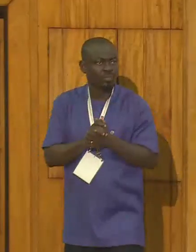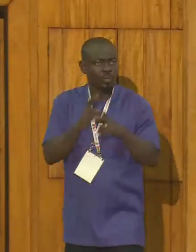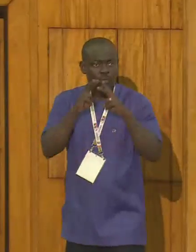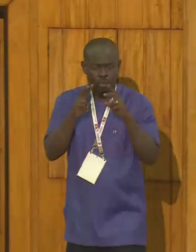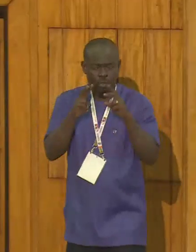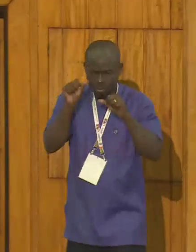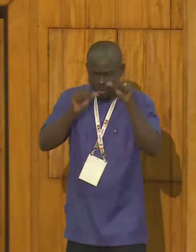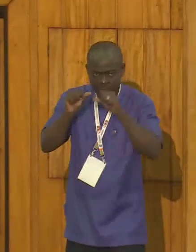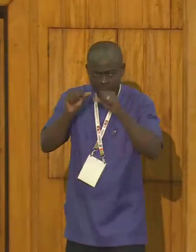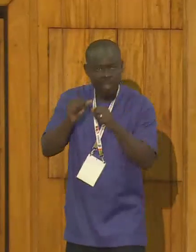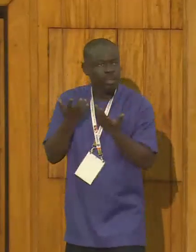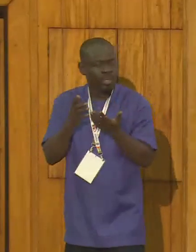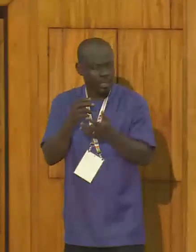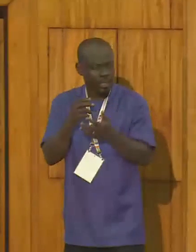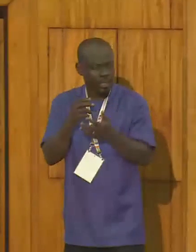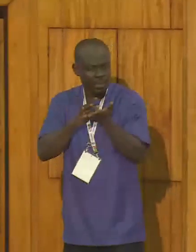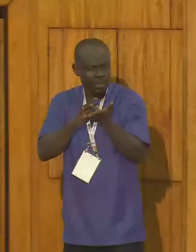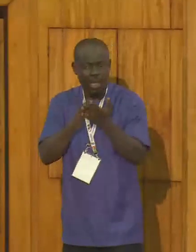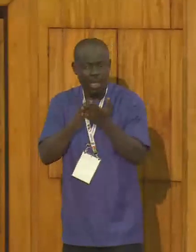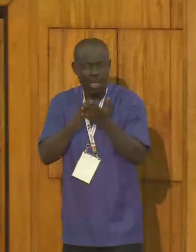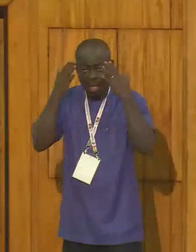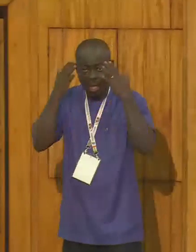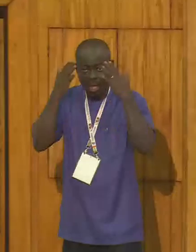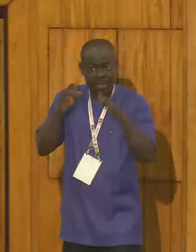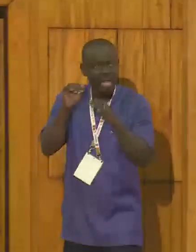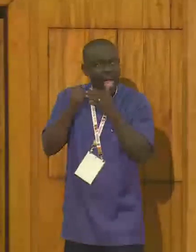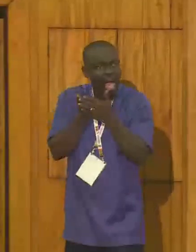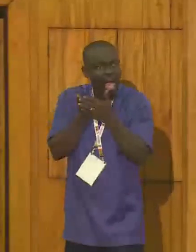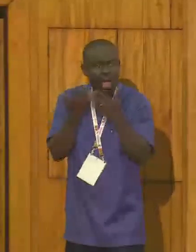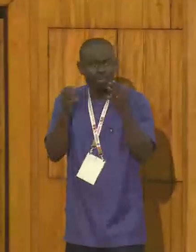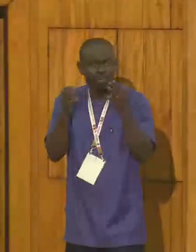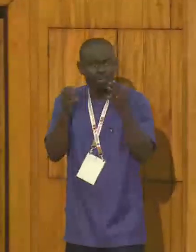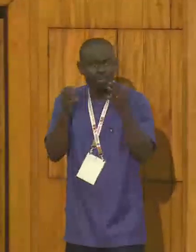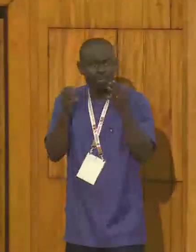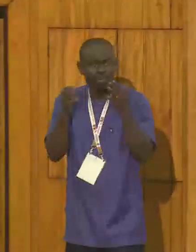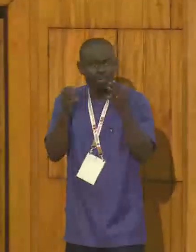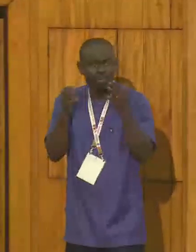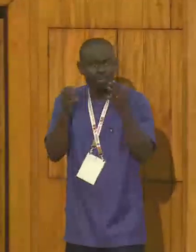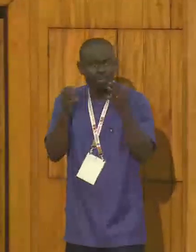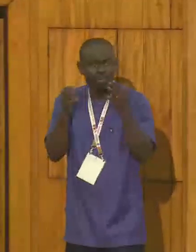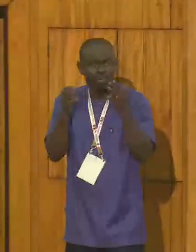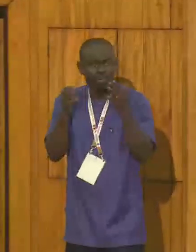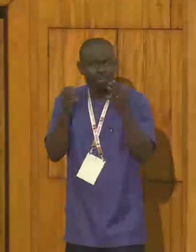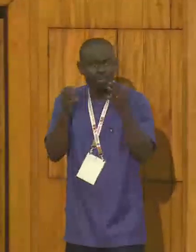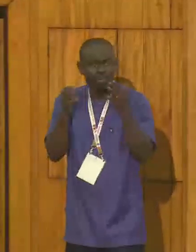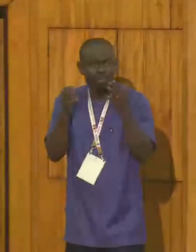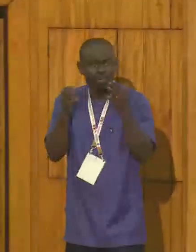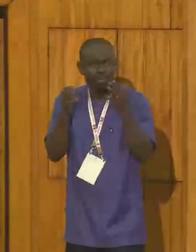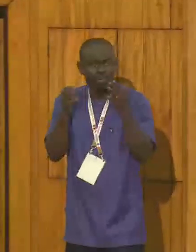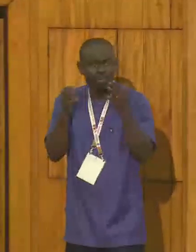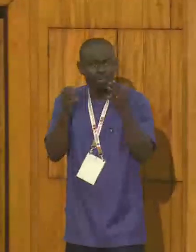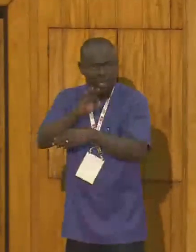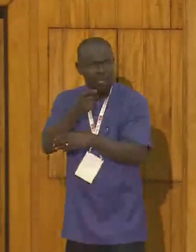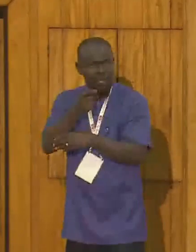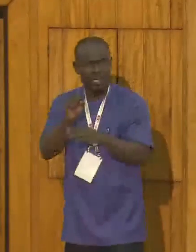clinical awareness and diagnostics practices. It identified systemic barriers to FGS recognition